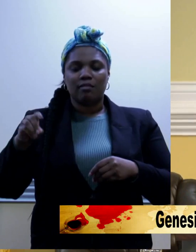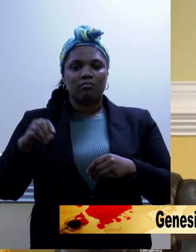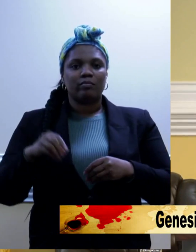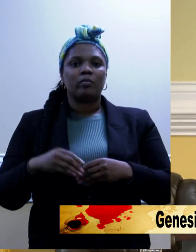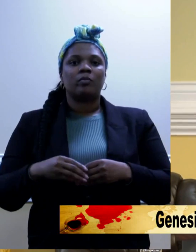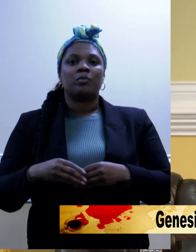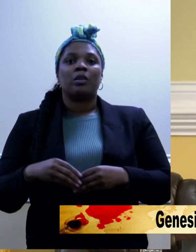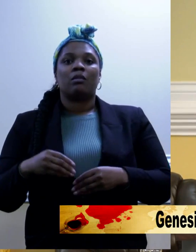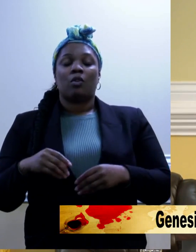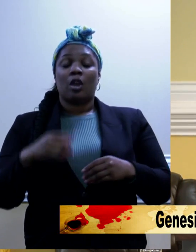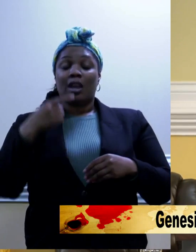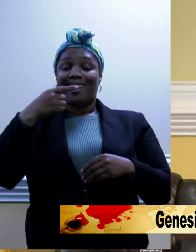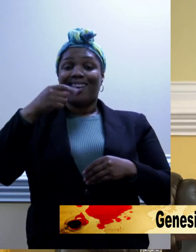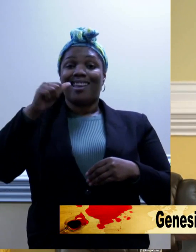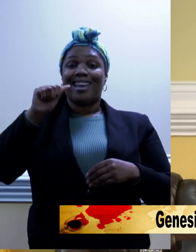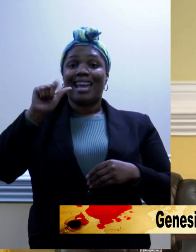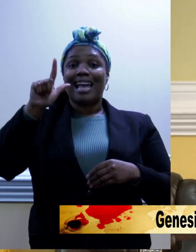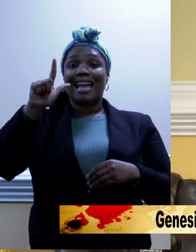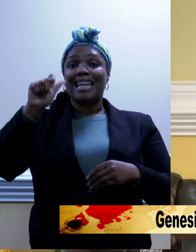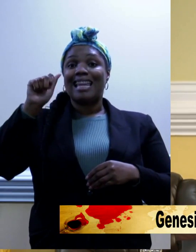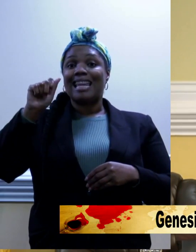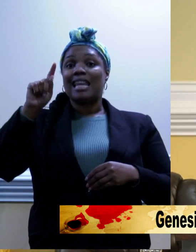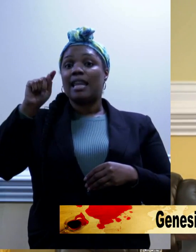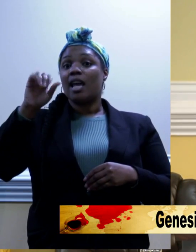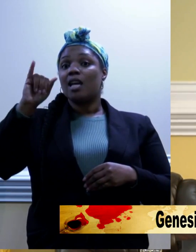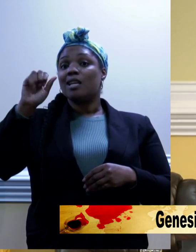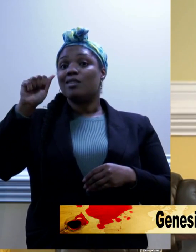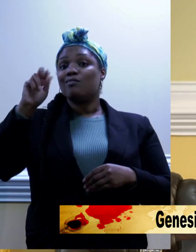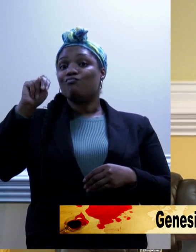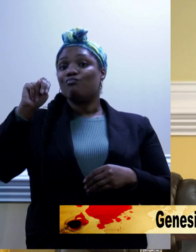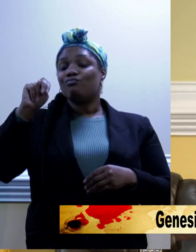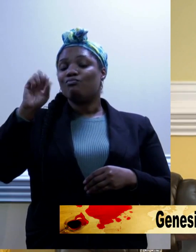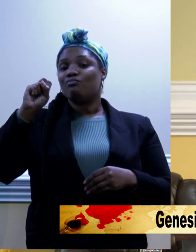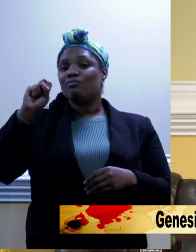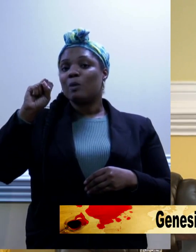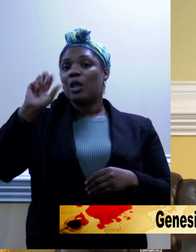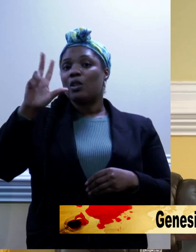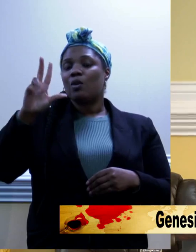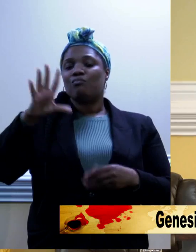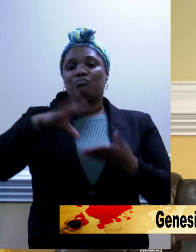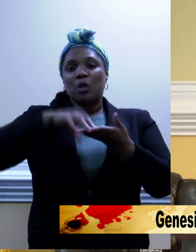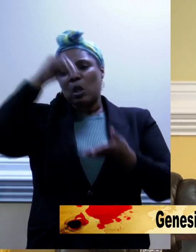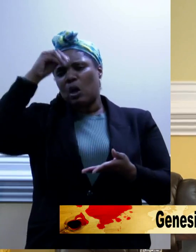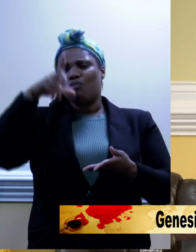the third chapter, and find out. Galatians chapter 3.